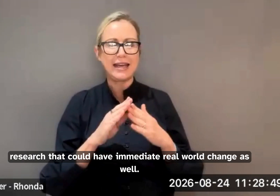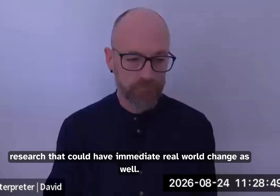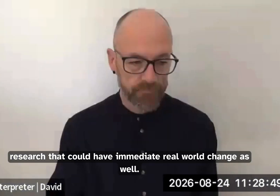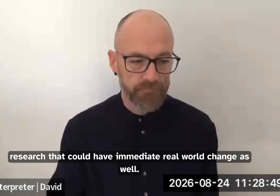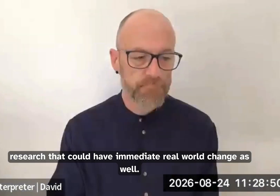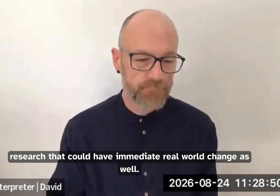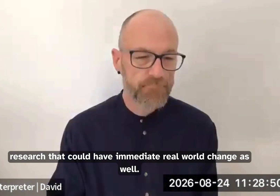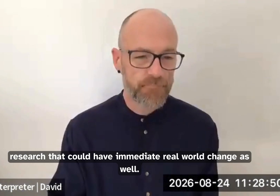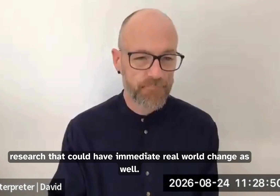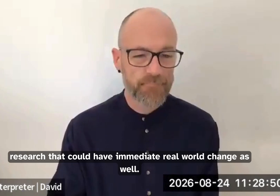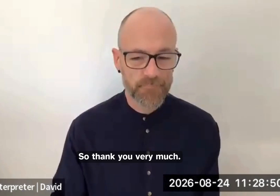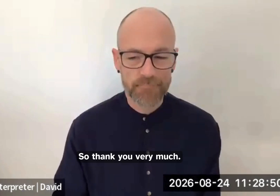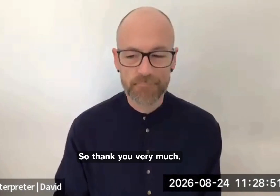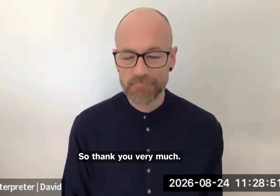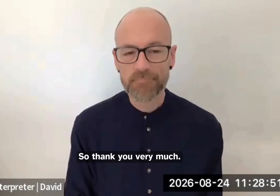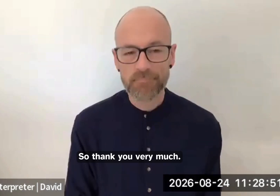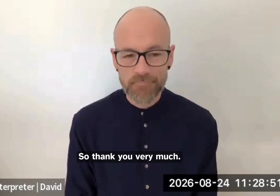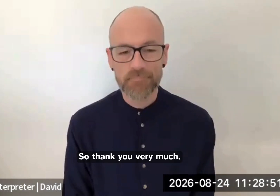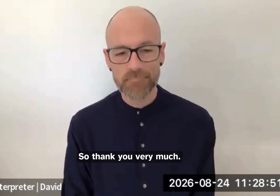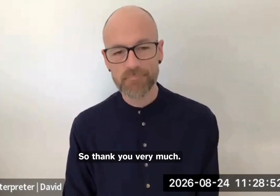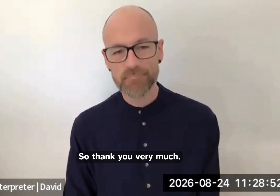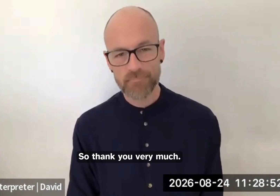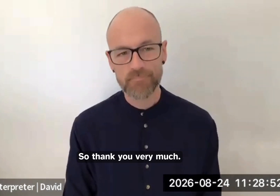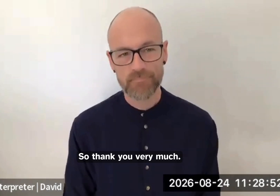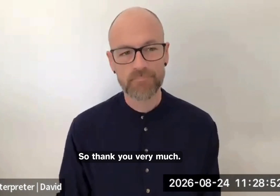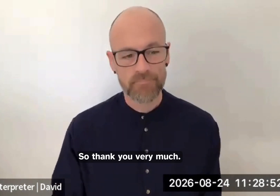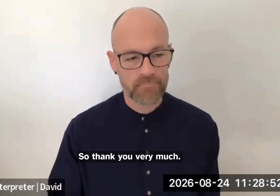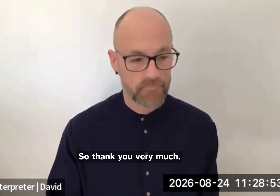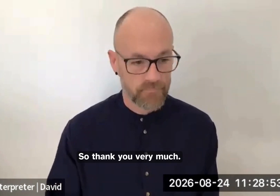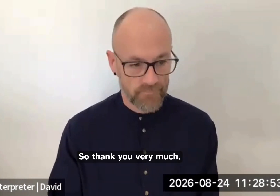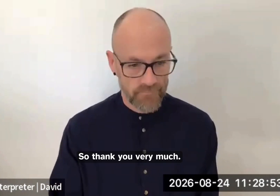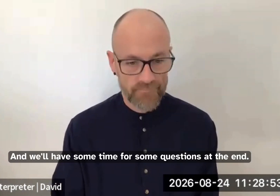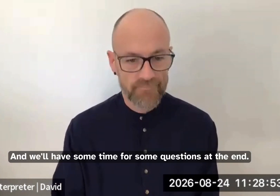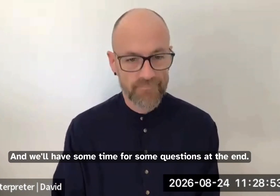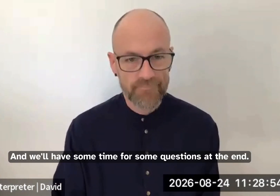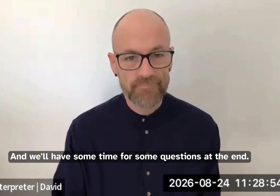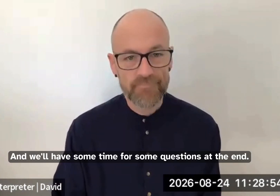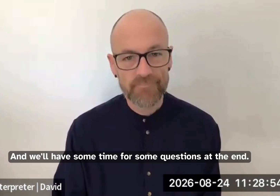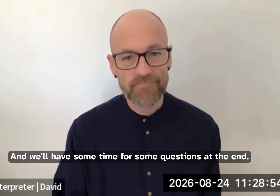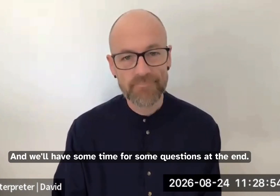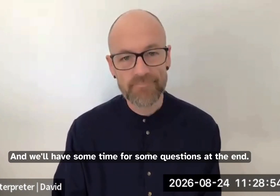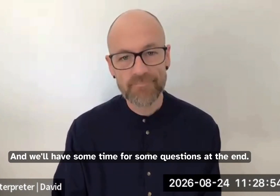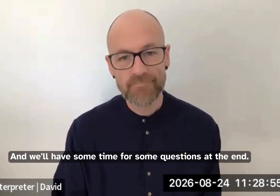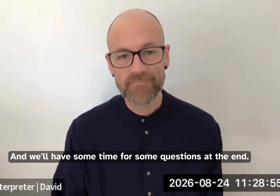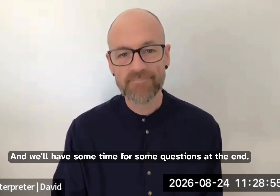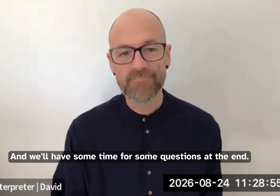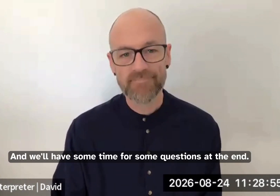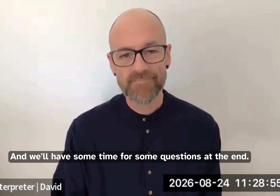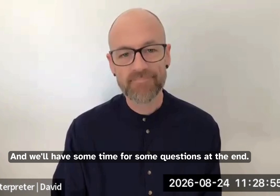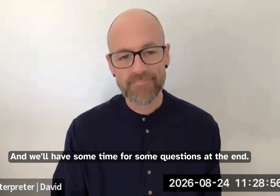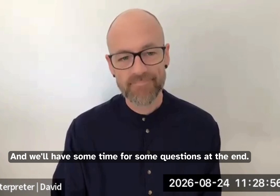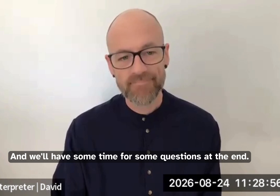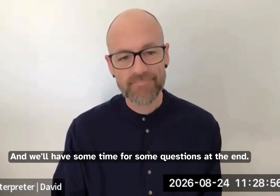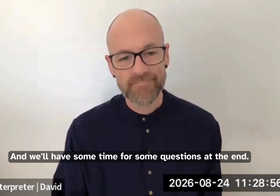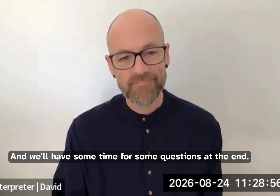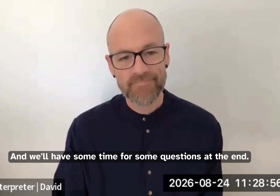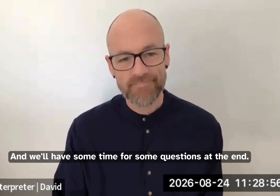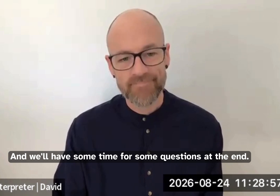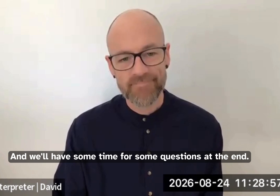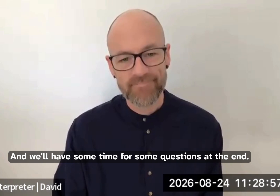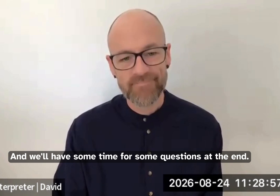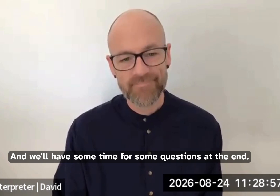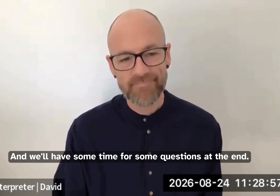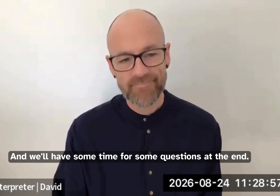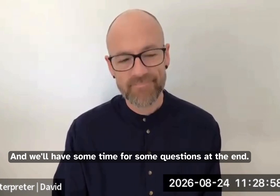real world change as well. So thank you very much, and we'll have some time for some questions at